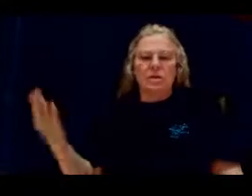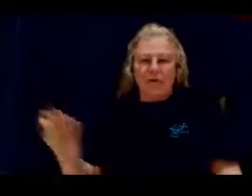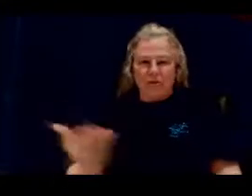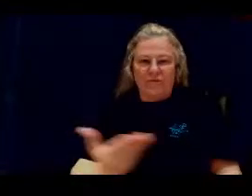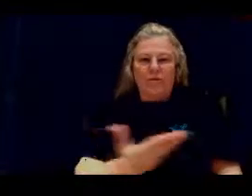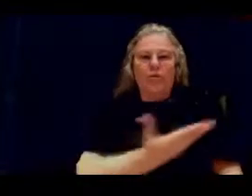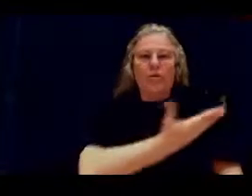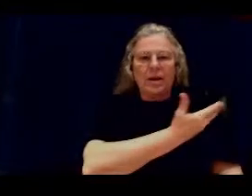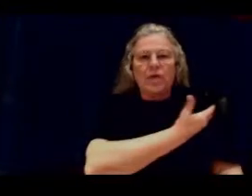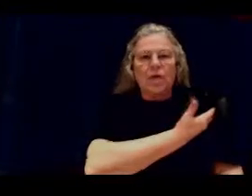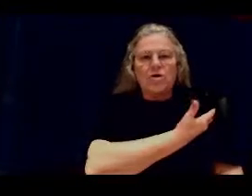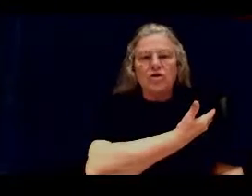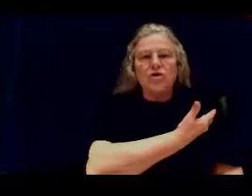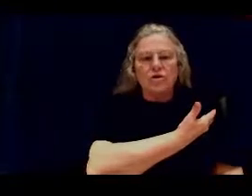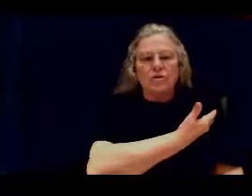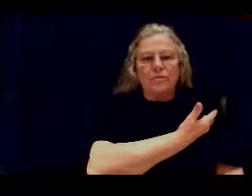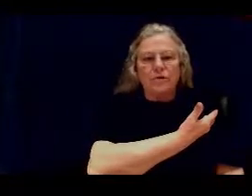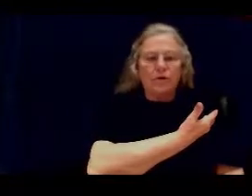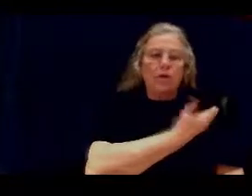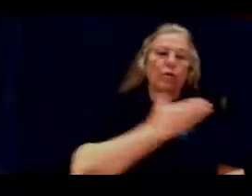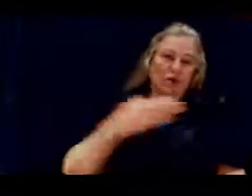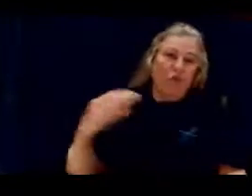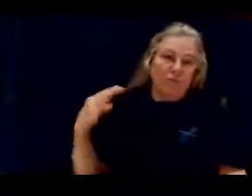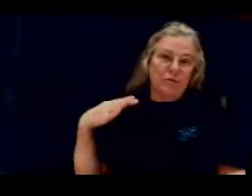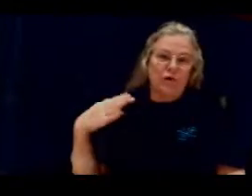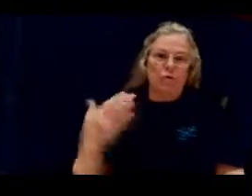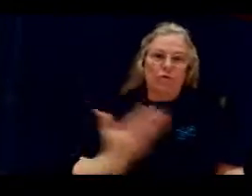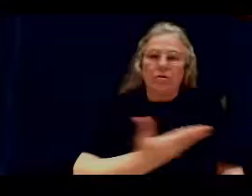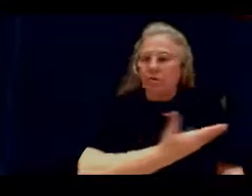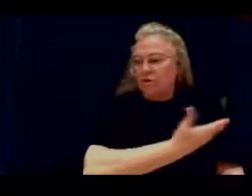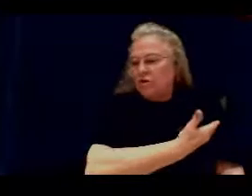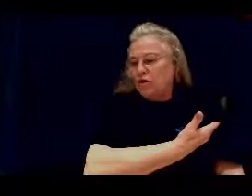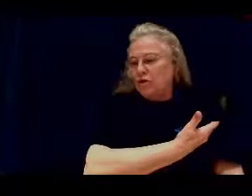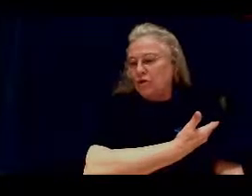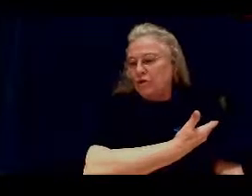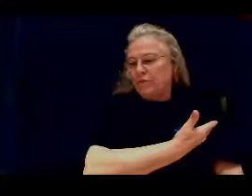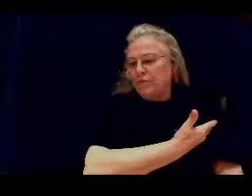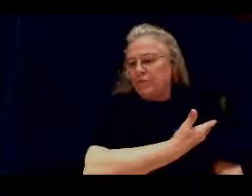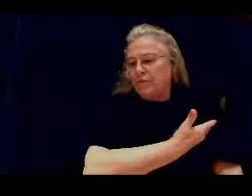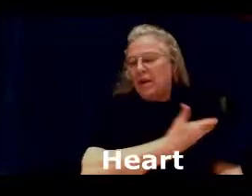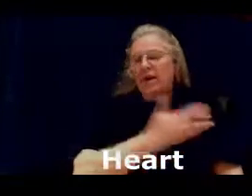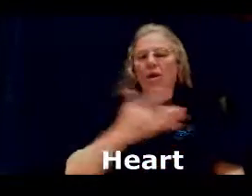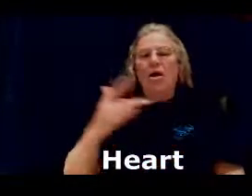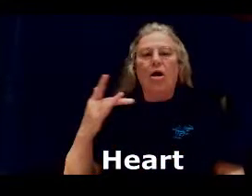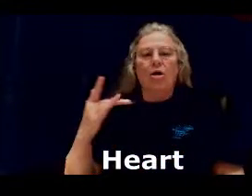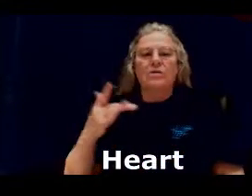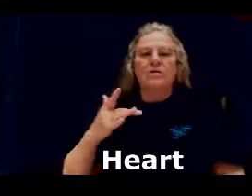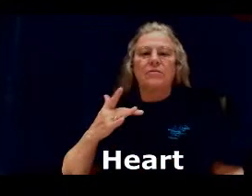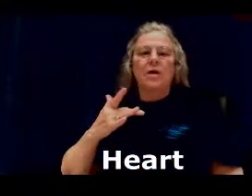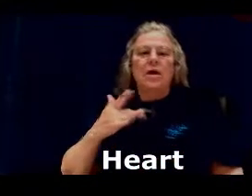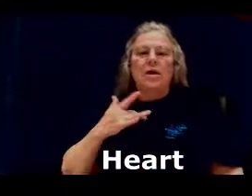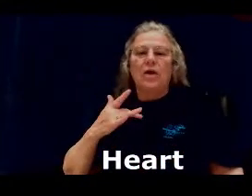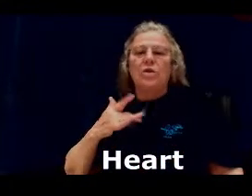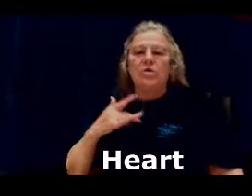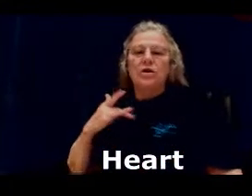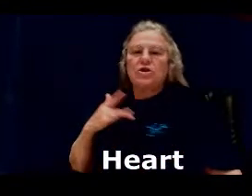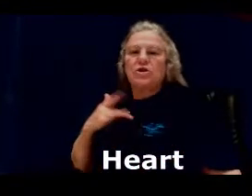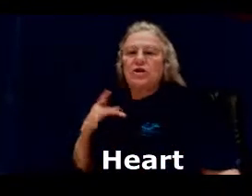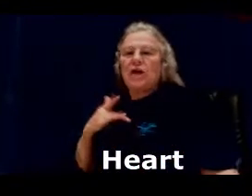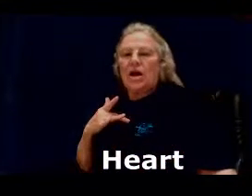like you're forming a large circle, but you can only go from shoulder to shoulder. Hearts. And you're going to just